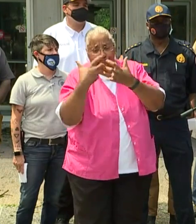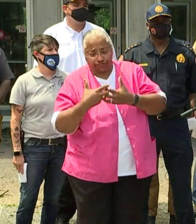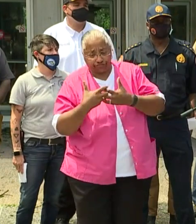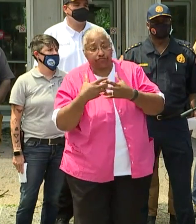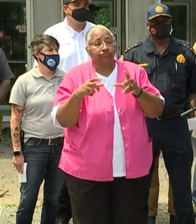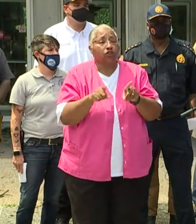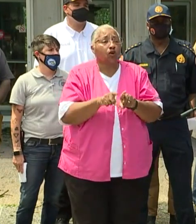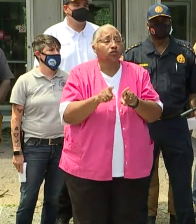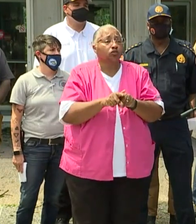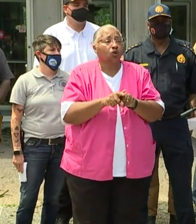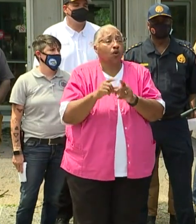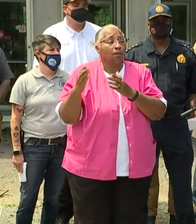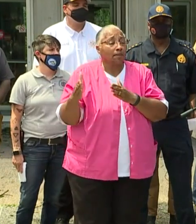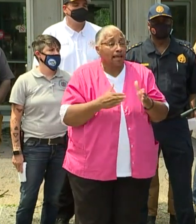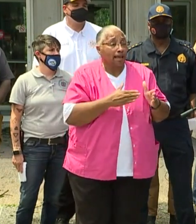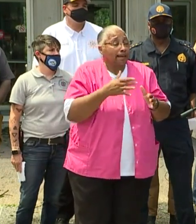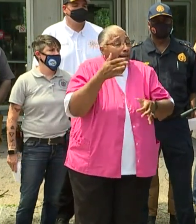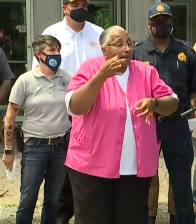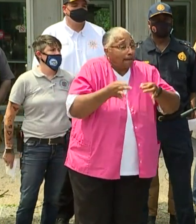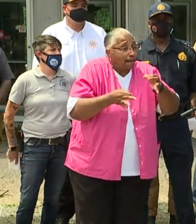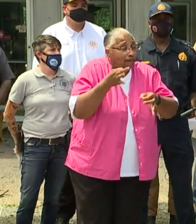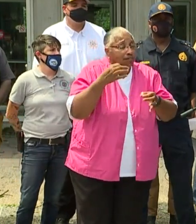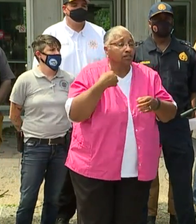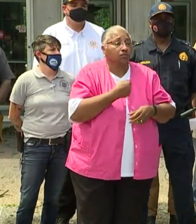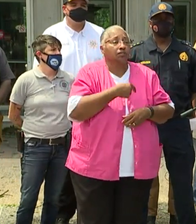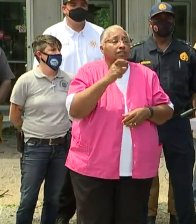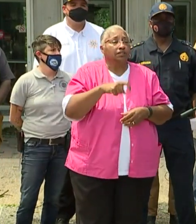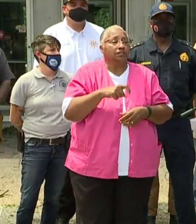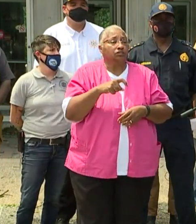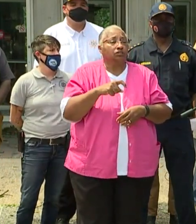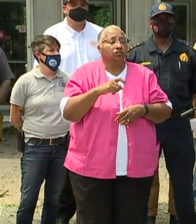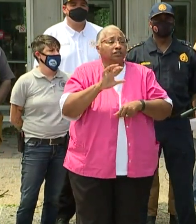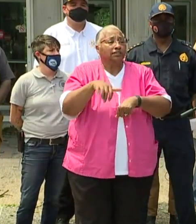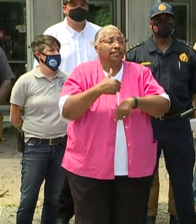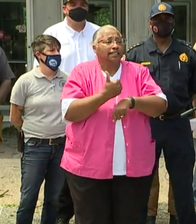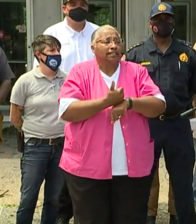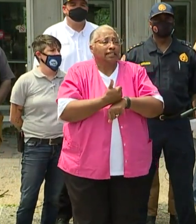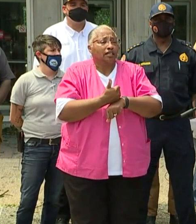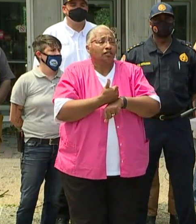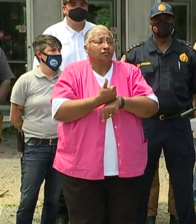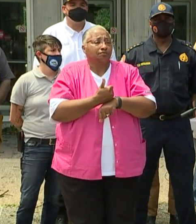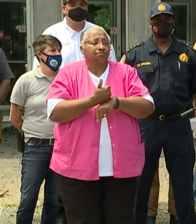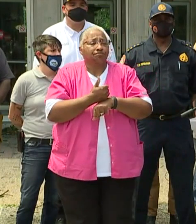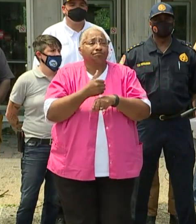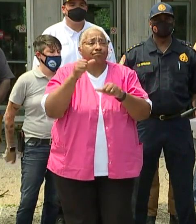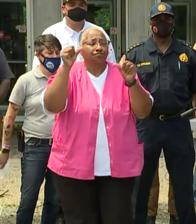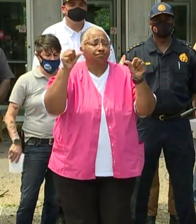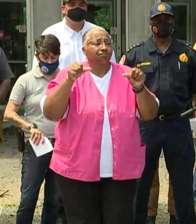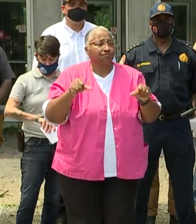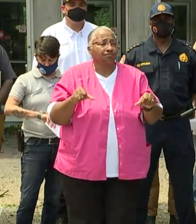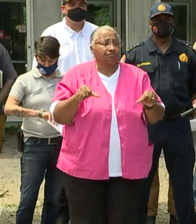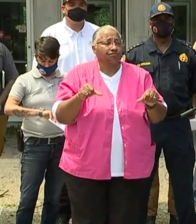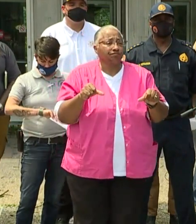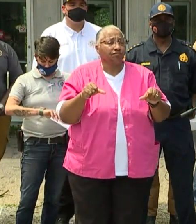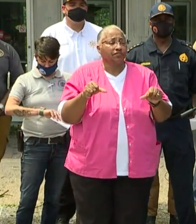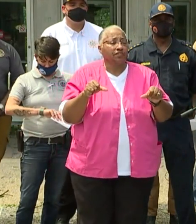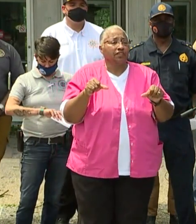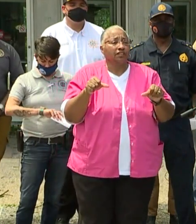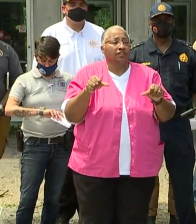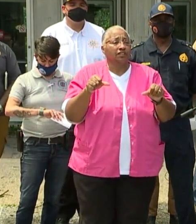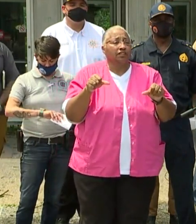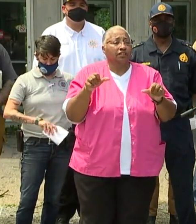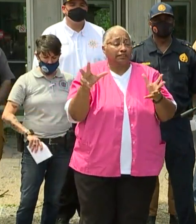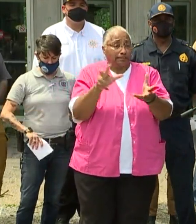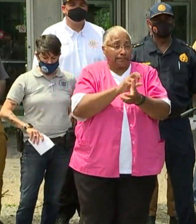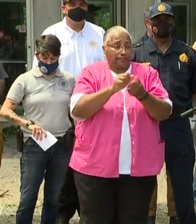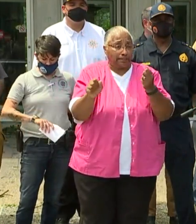for, in the event we should need to stand up a post-disaster evacuation. Doesn't look like that is